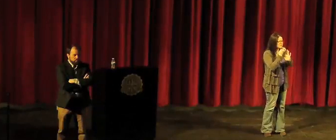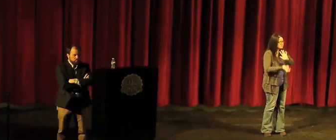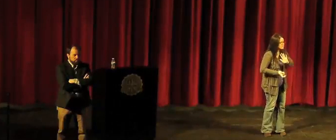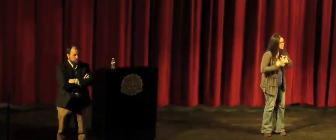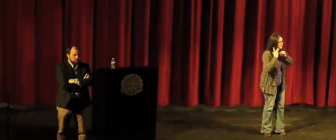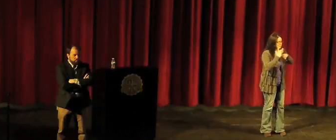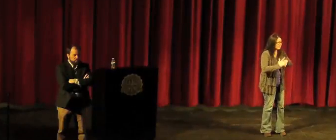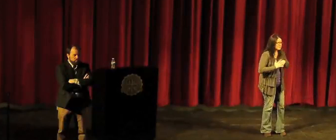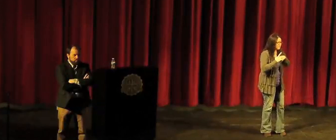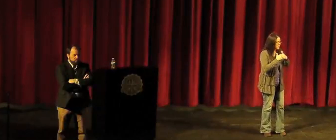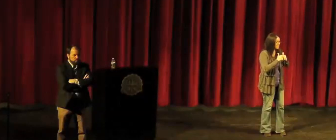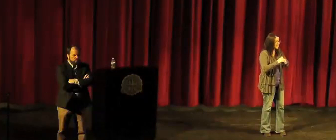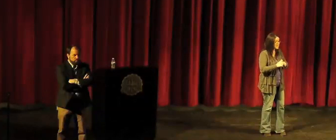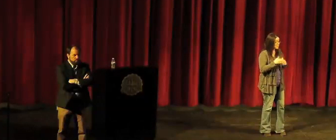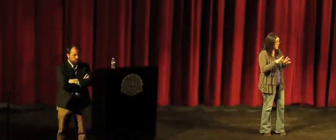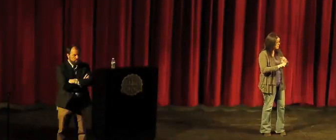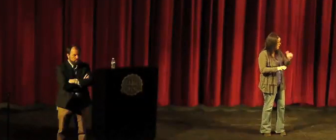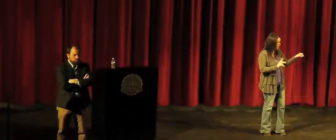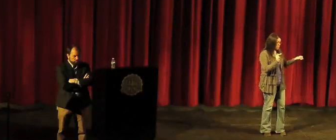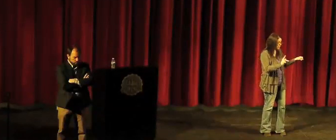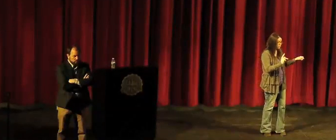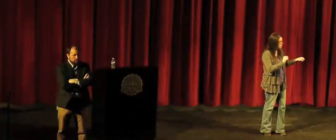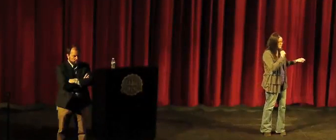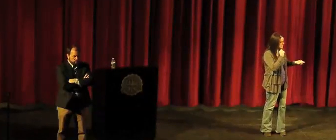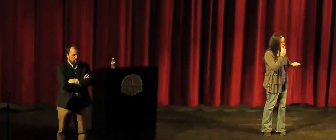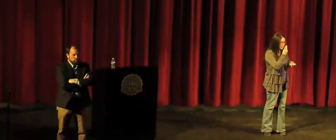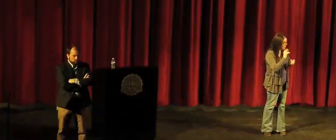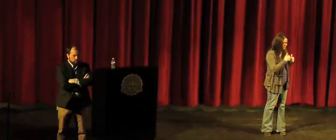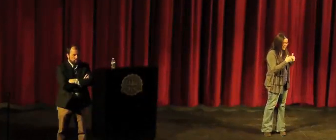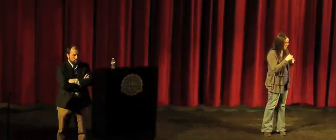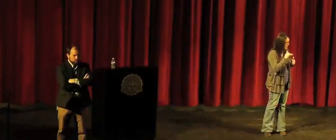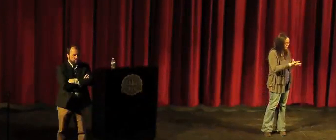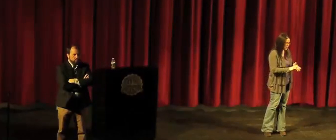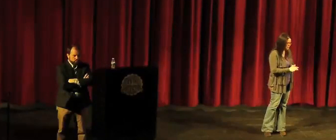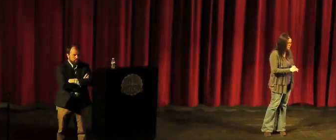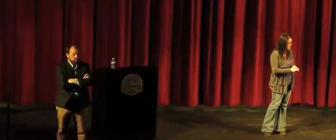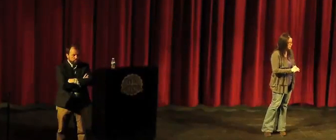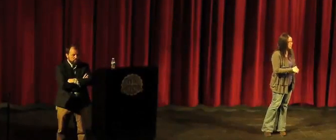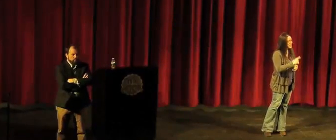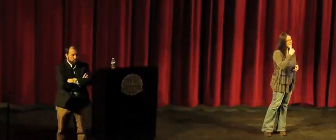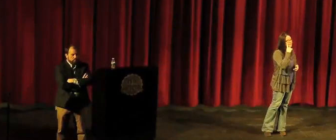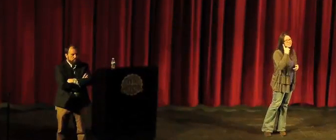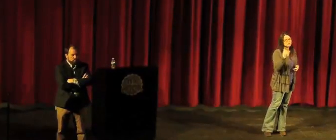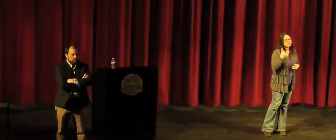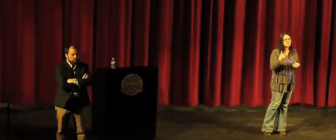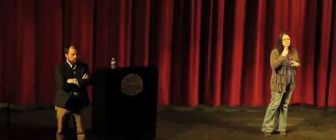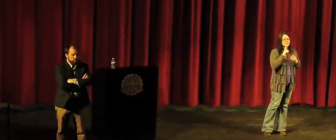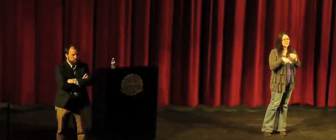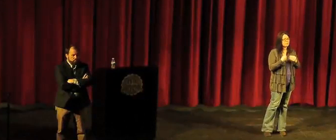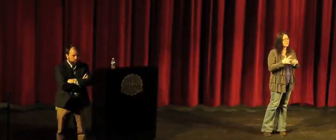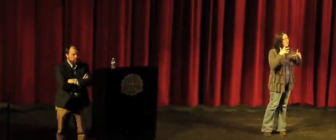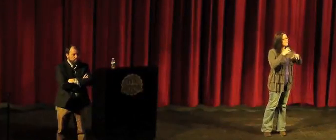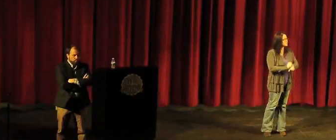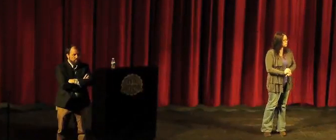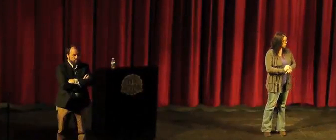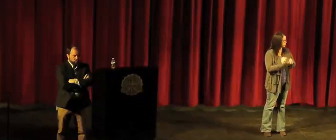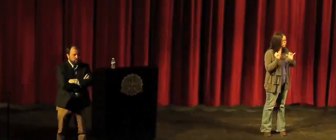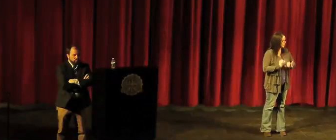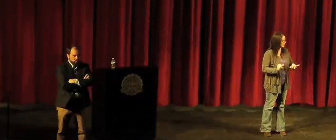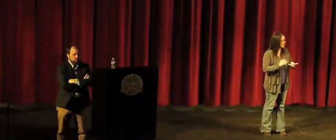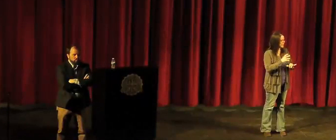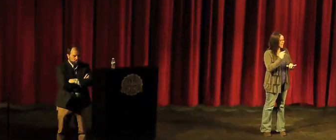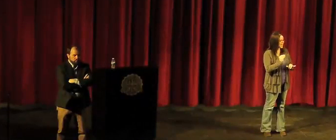ways that other people didn't think about the game. And I think there's something you're saying there about the habituation and